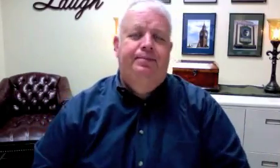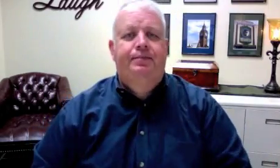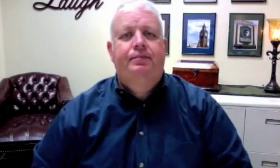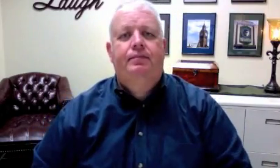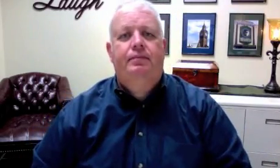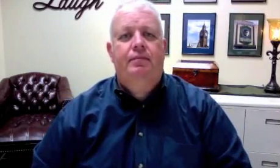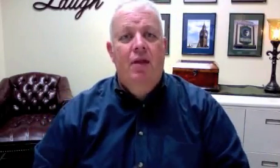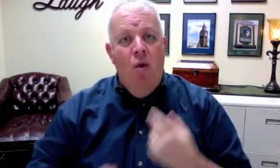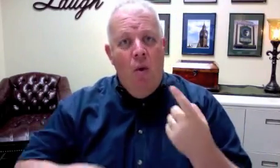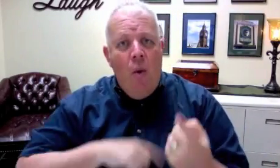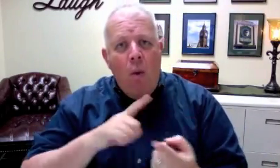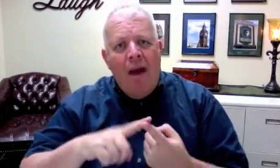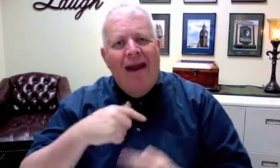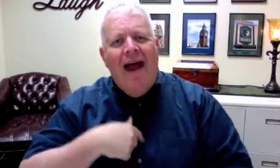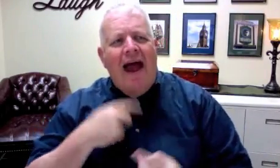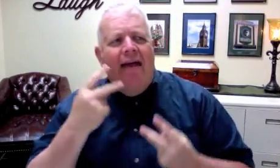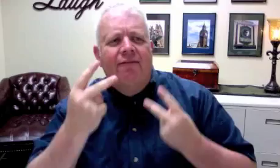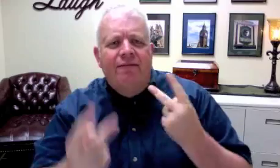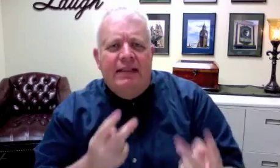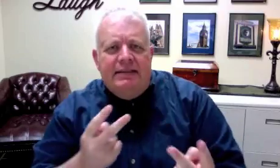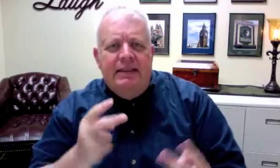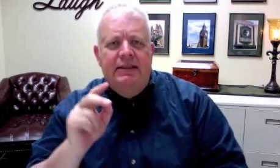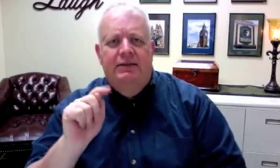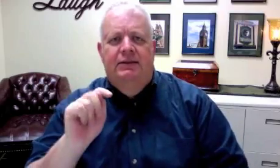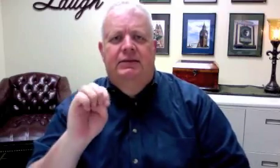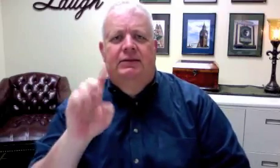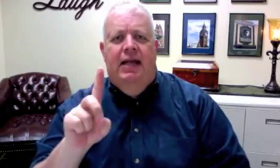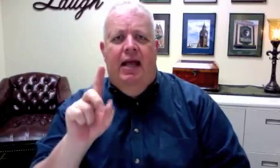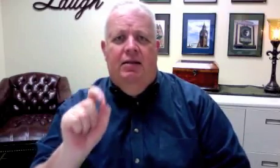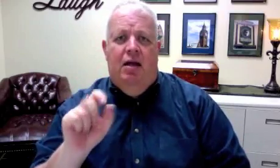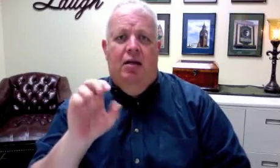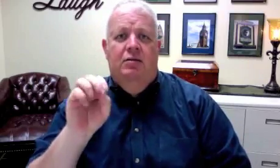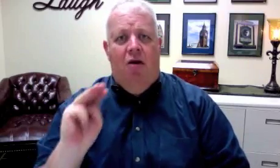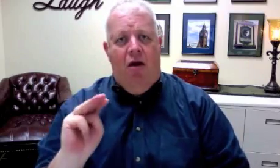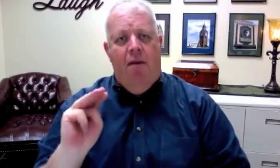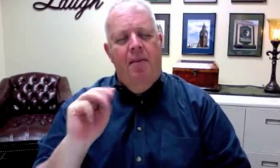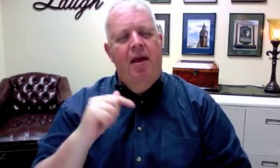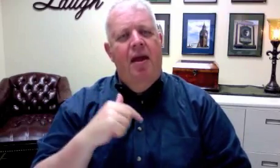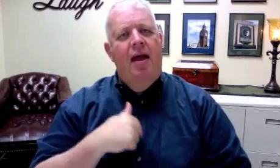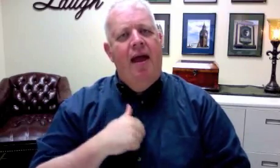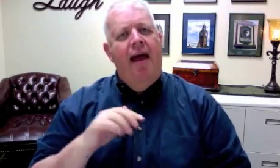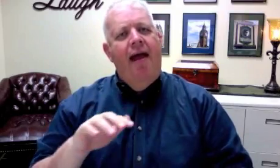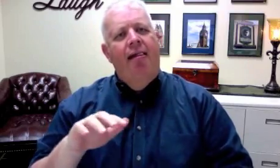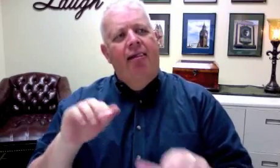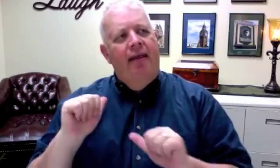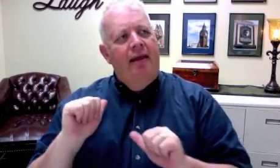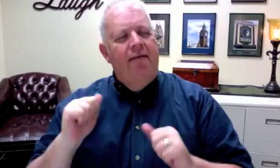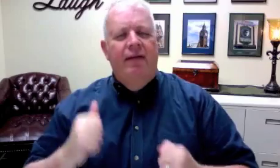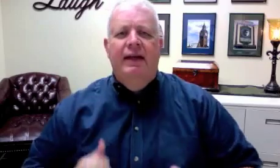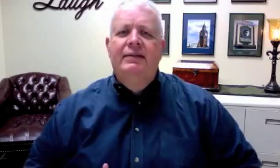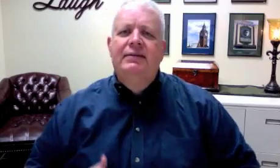When I visit TED.com, I leave inspired and uplifted